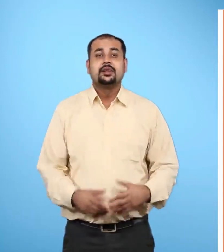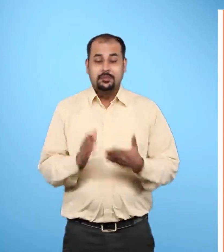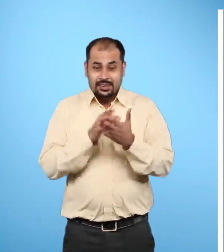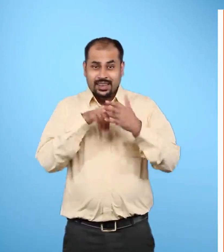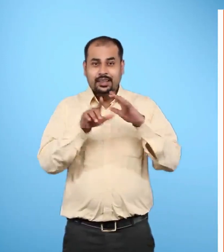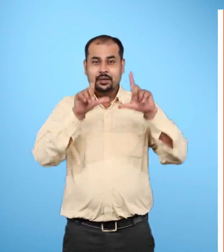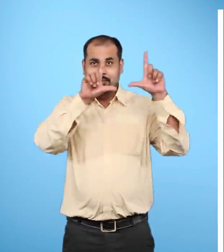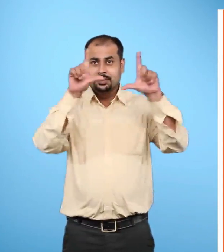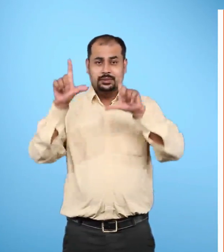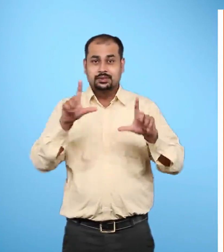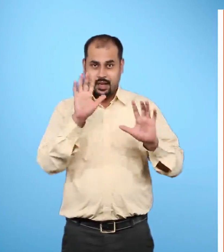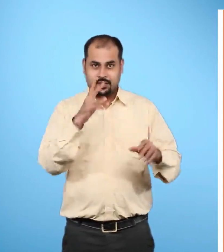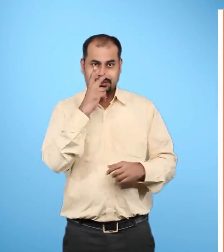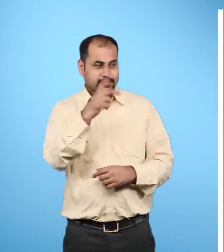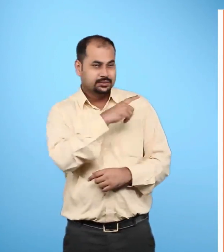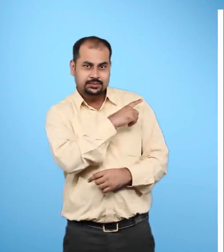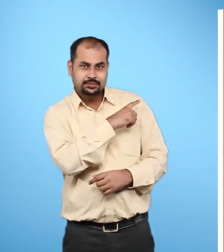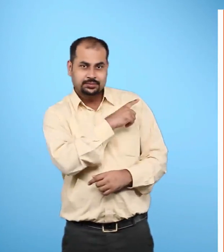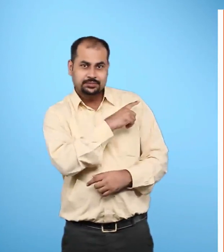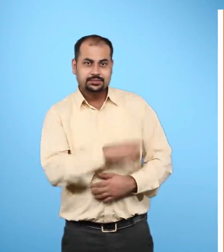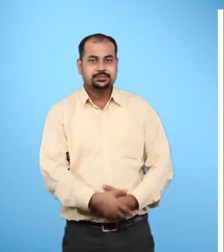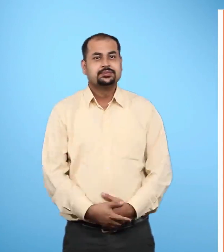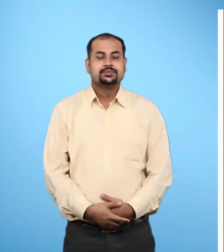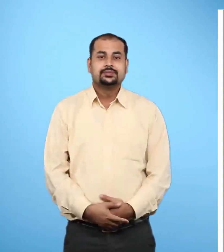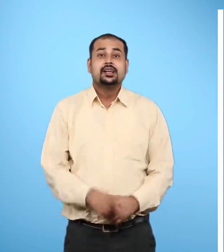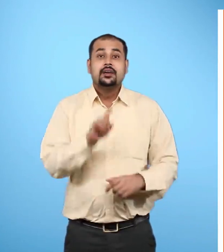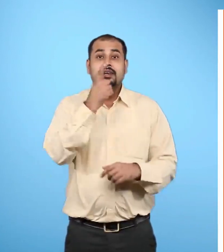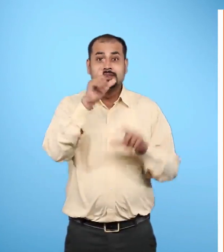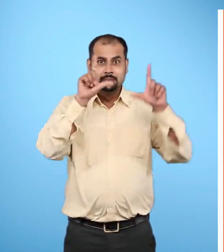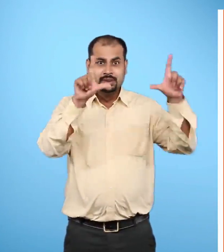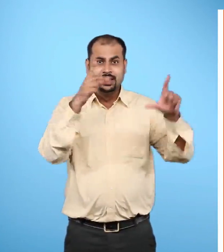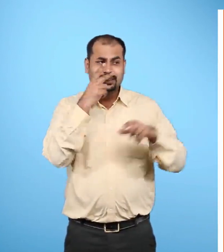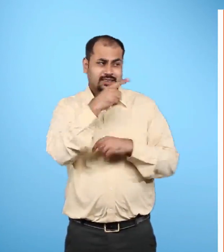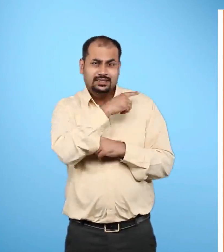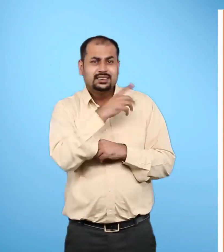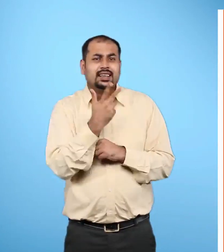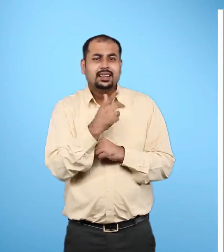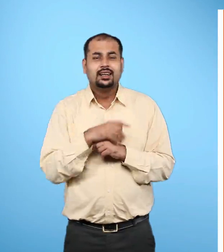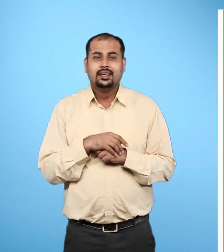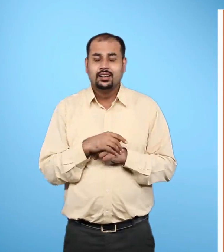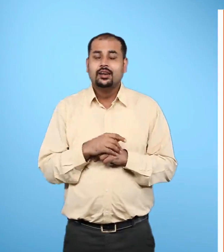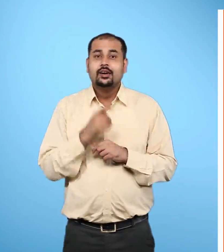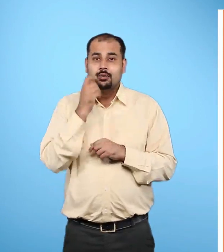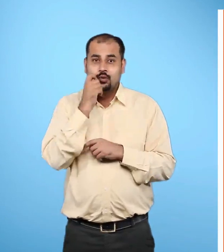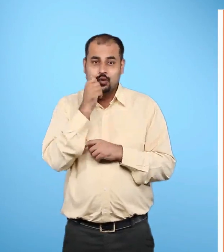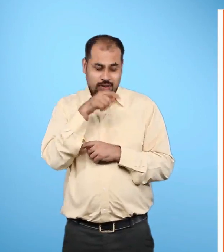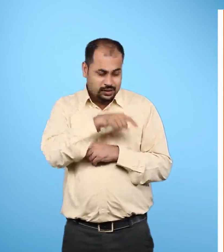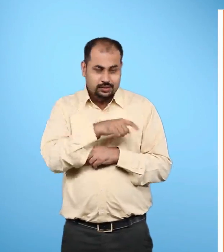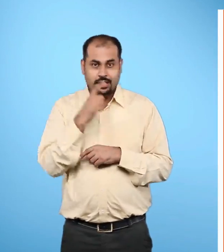On the page, we have some pictures. The first one is a conversation between a boy and a